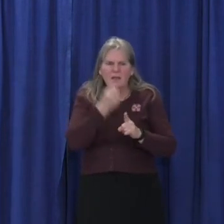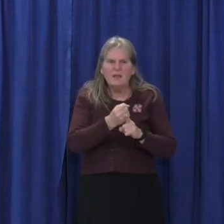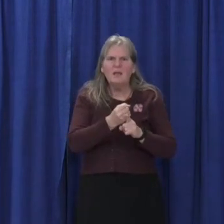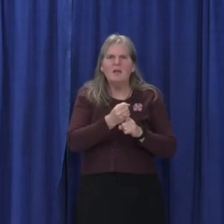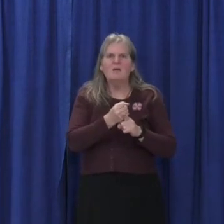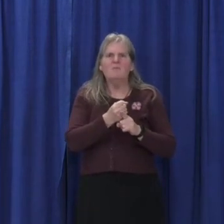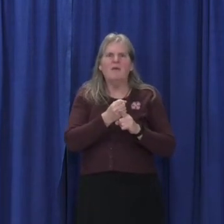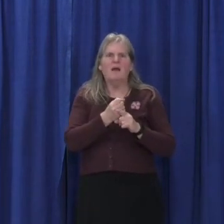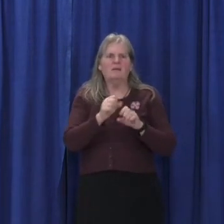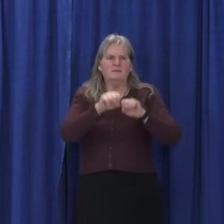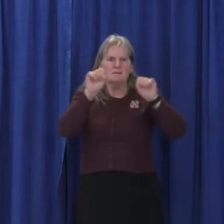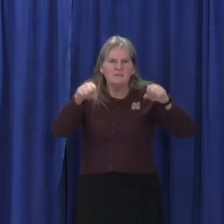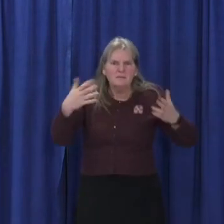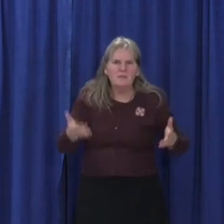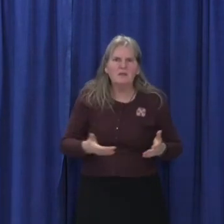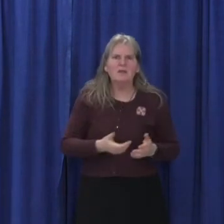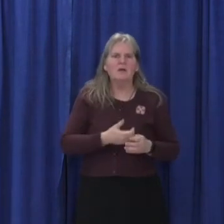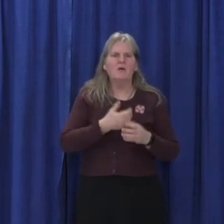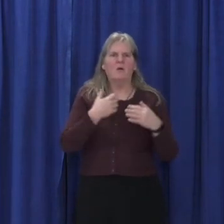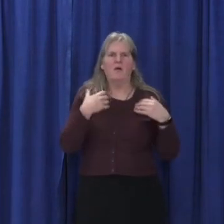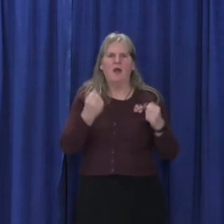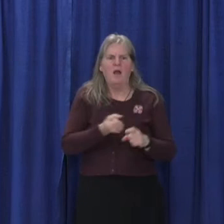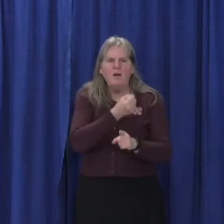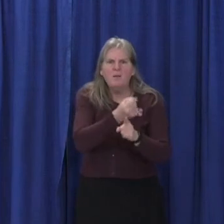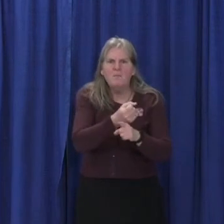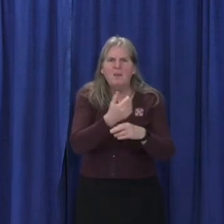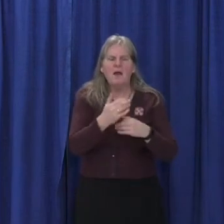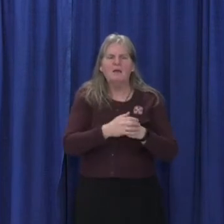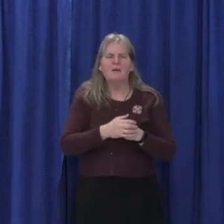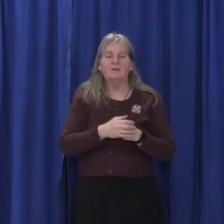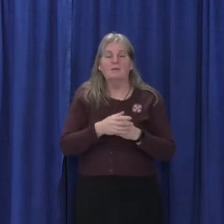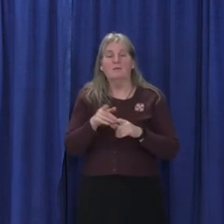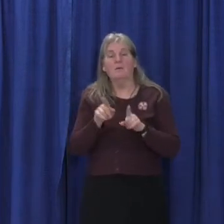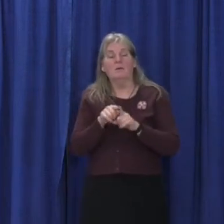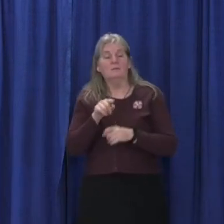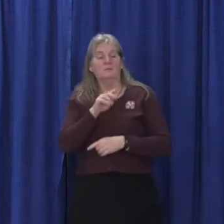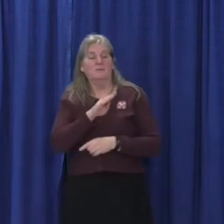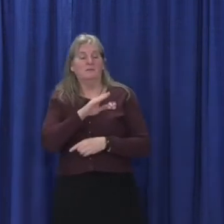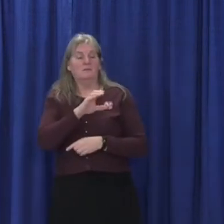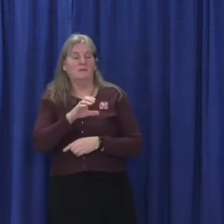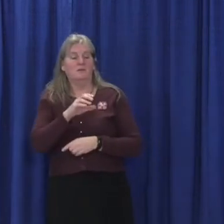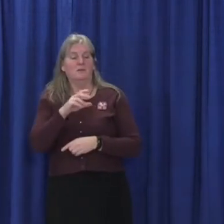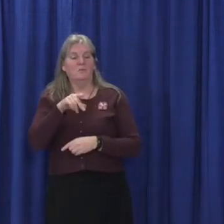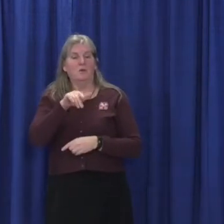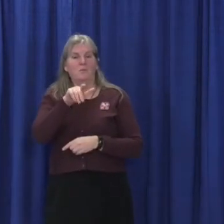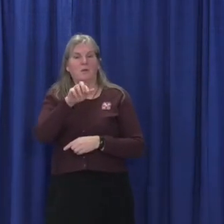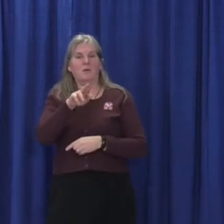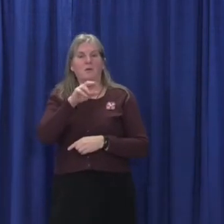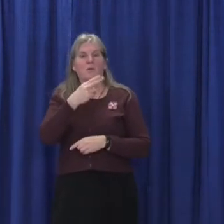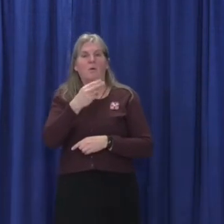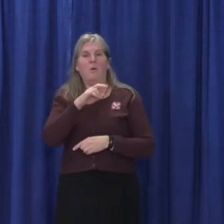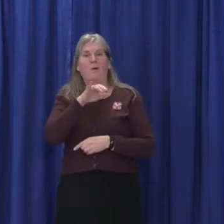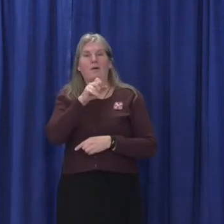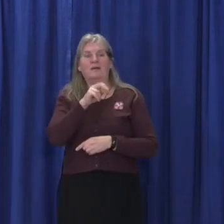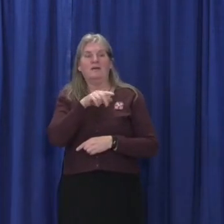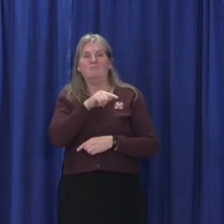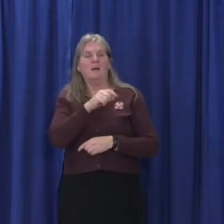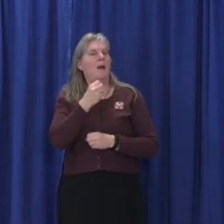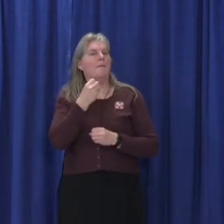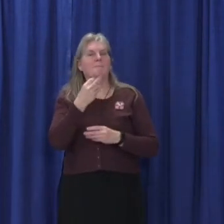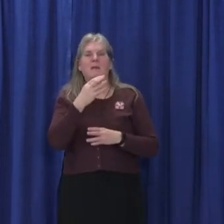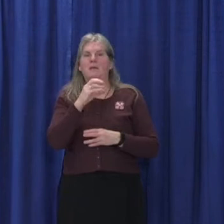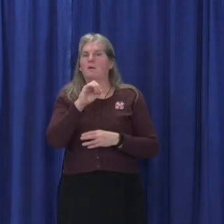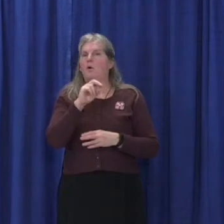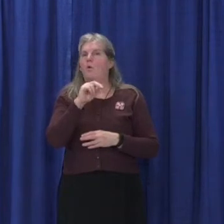local system here. You go to BC, Premier Horgan doesn't have a lot of active cases right